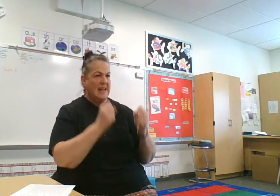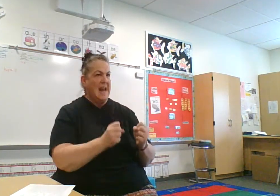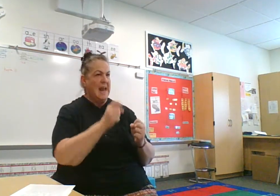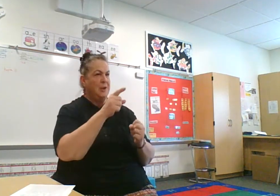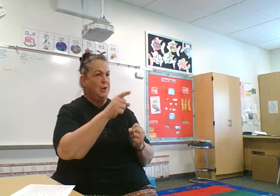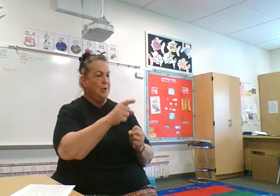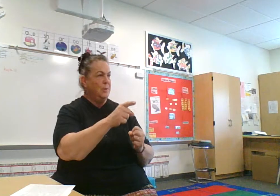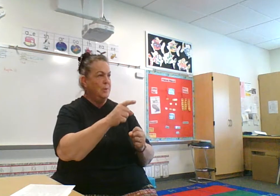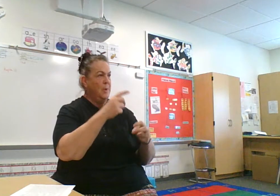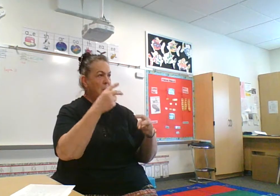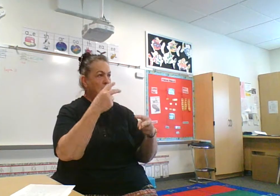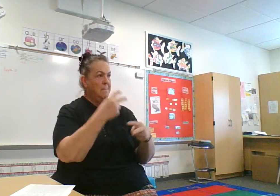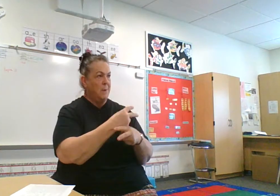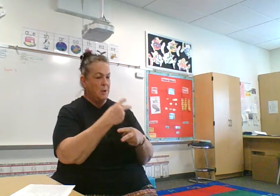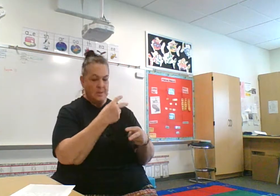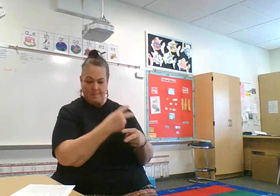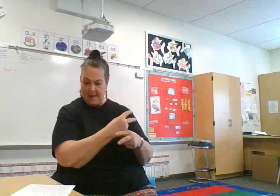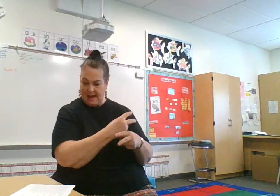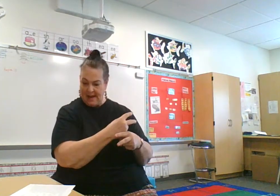Can you multiply,